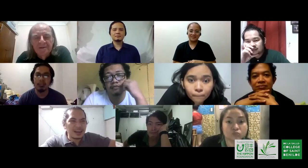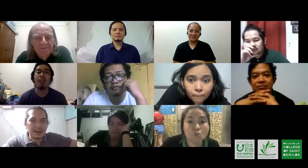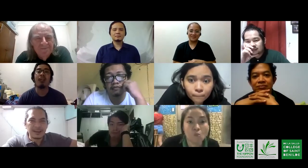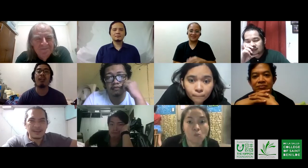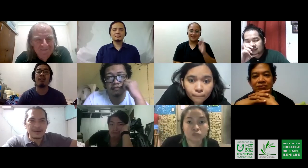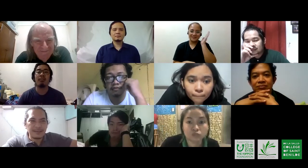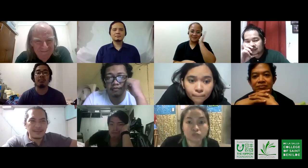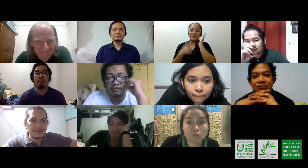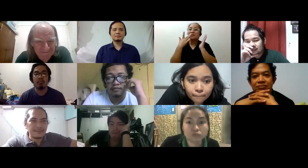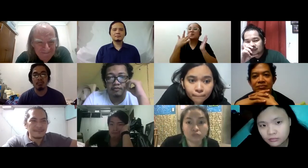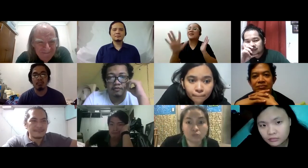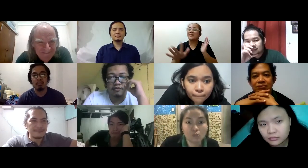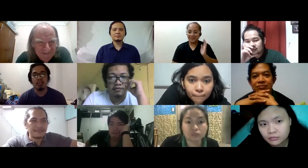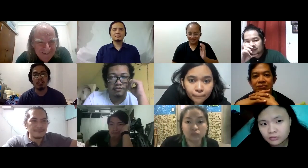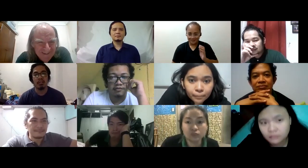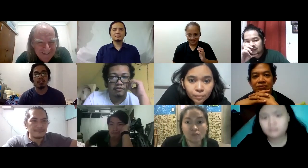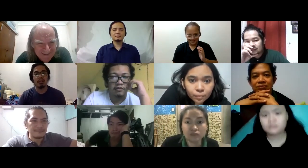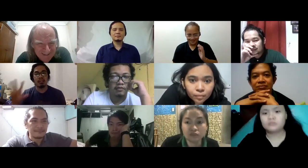delicious.